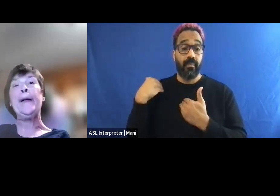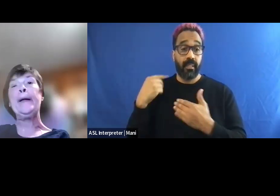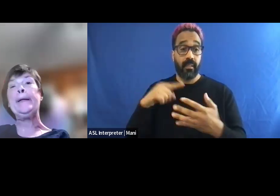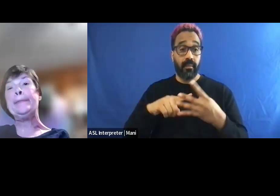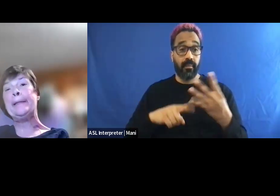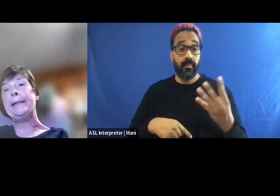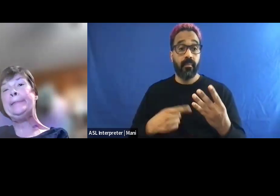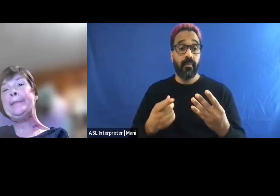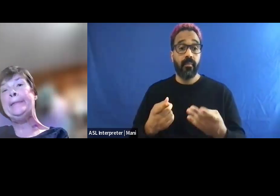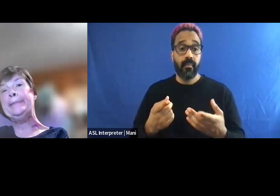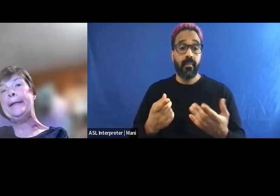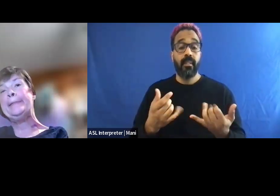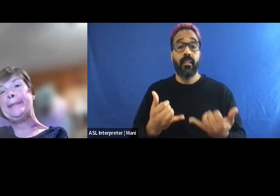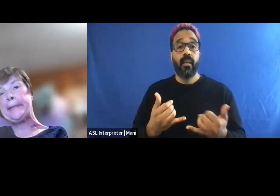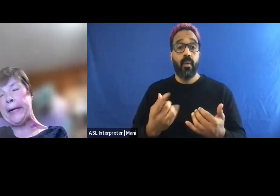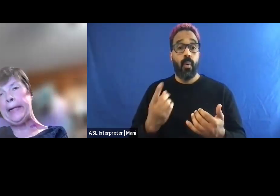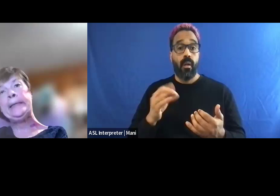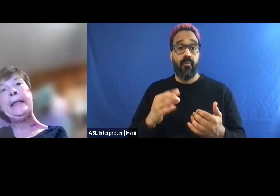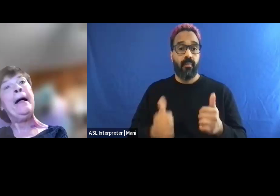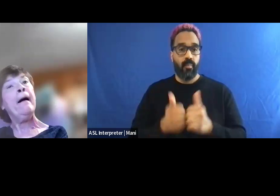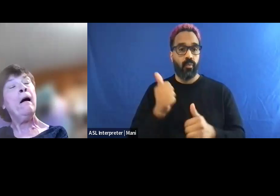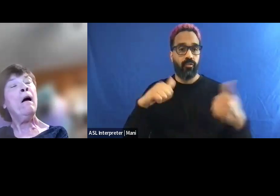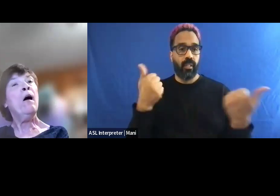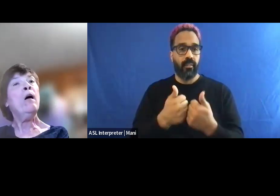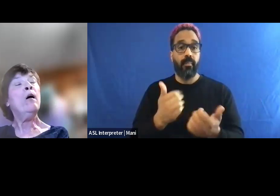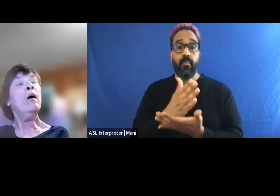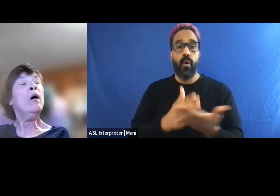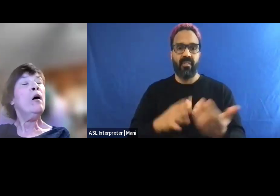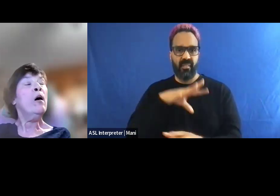of being a board member, because